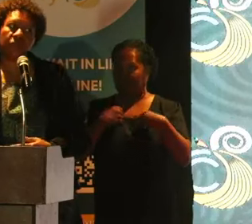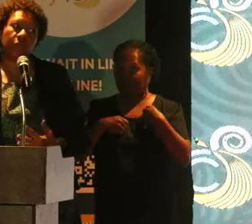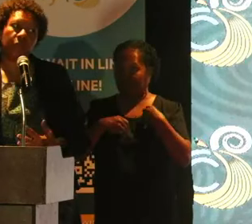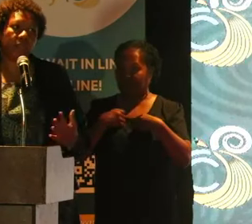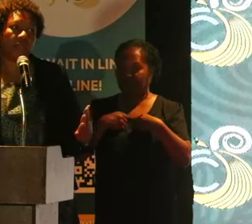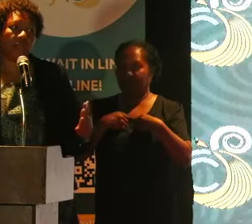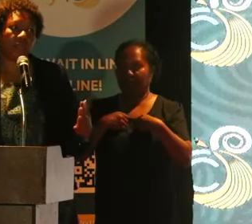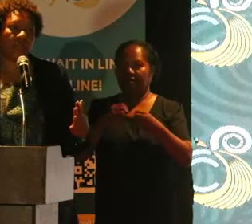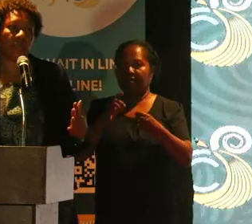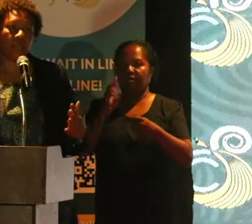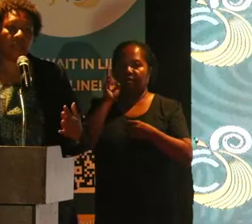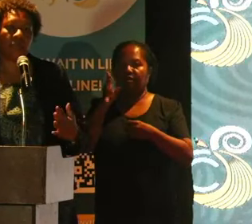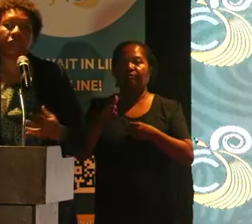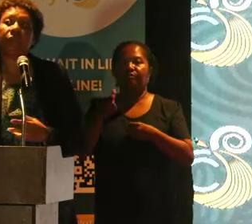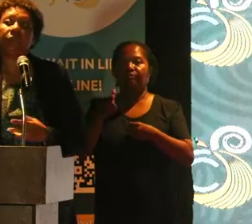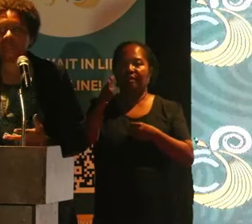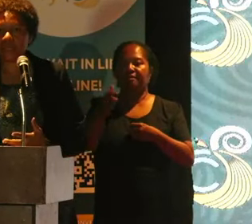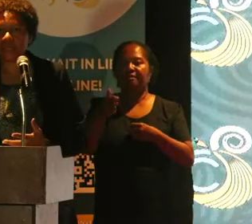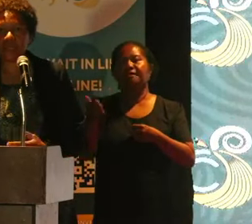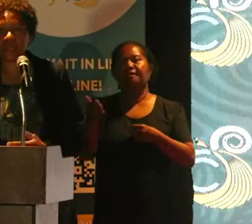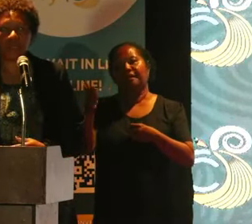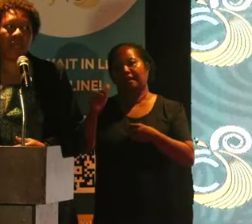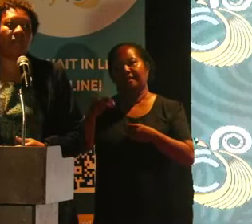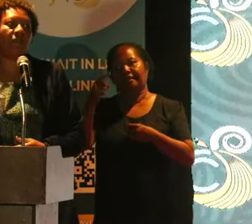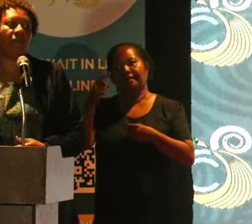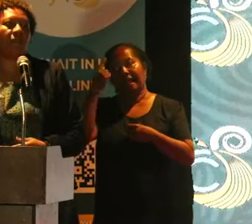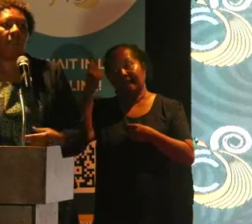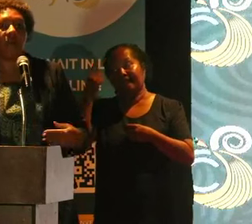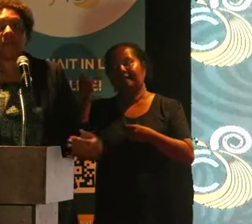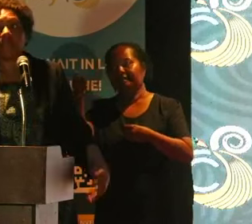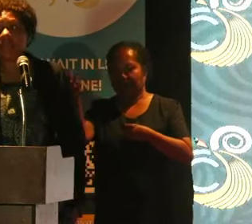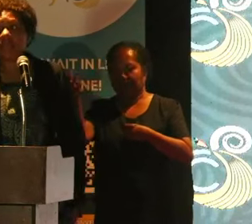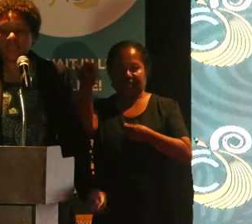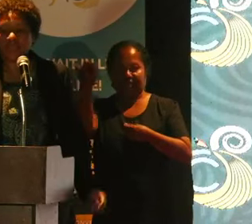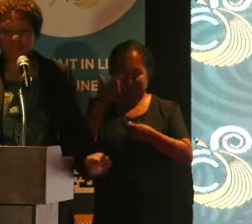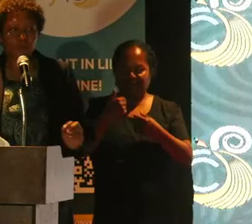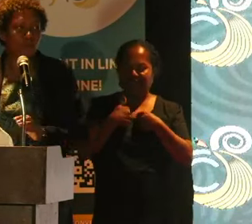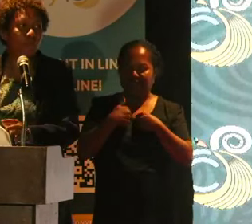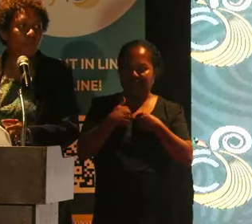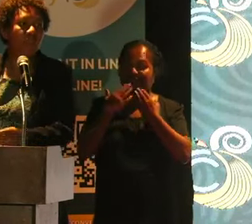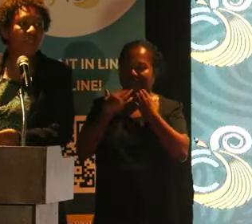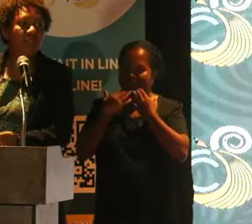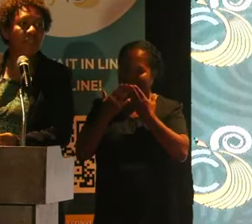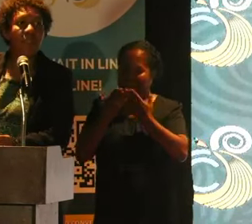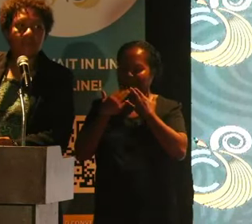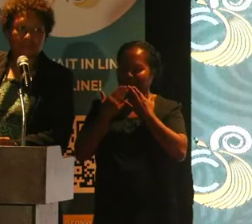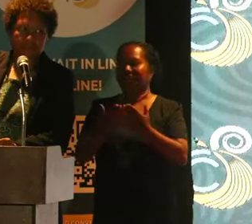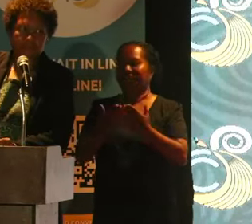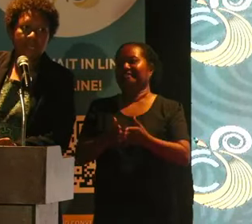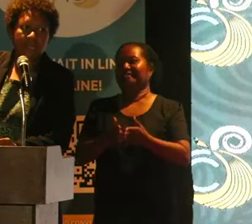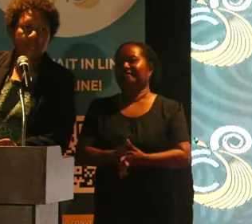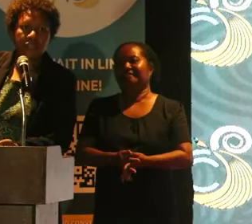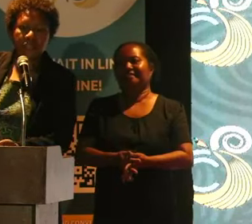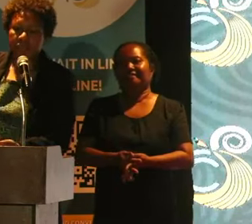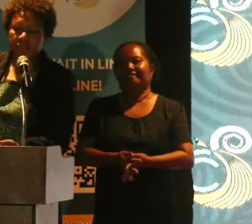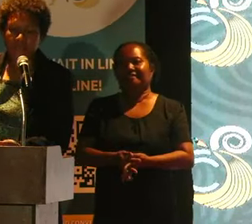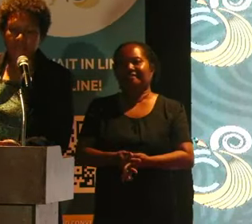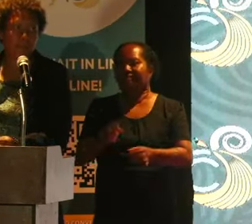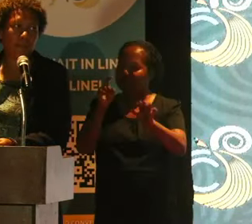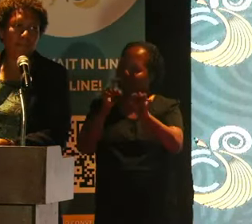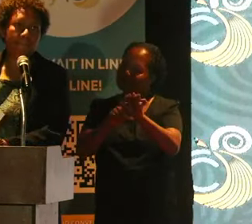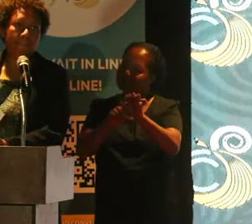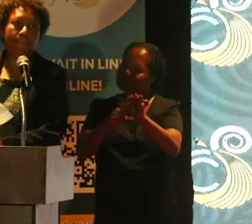we look forward to any constructive criticism you may have. Thank you. I think I've talked too much, so I'll leave it here and take your questions if you